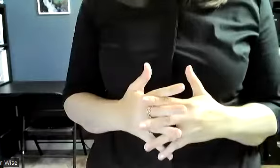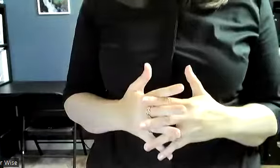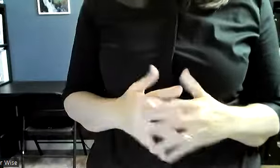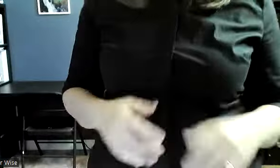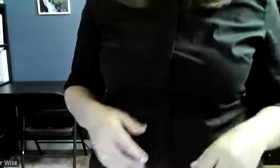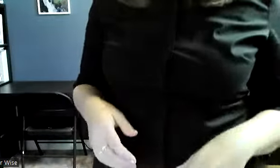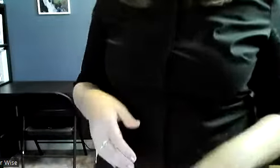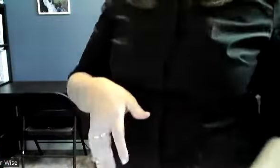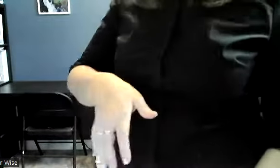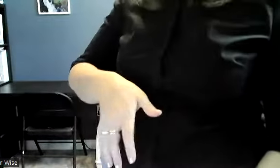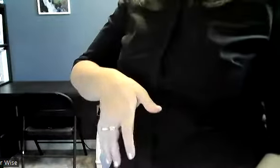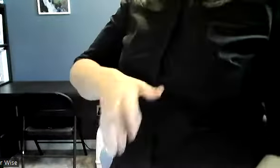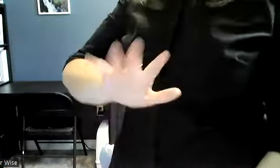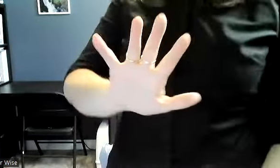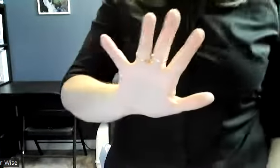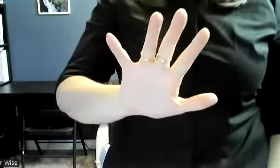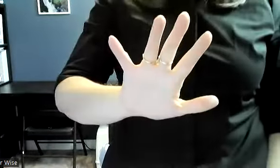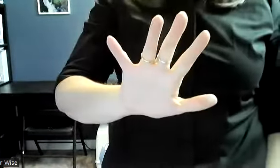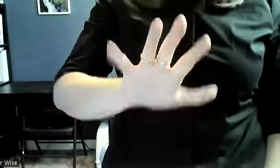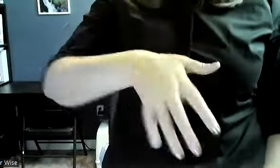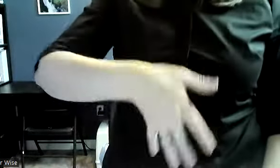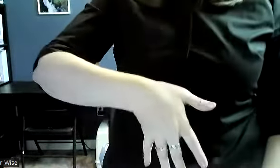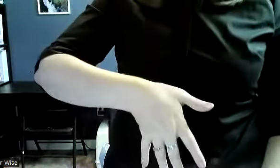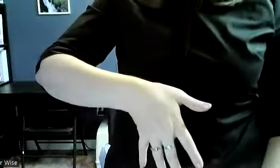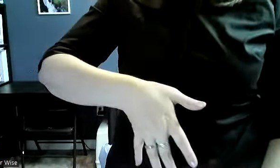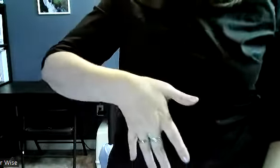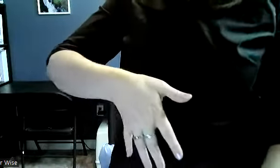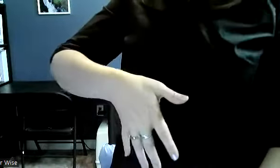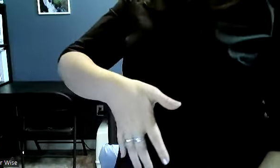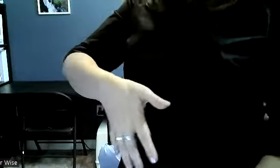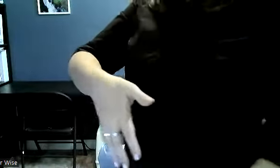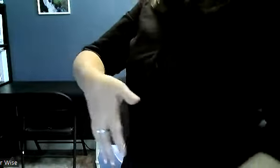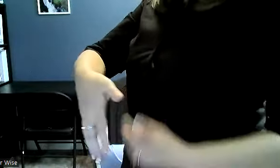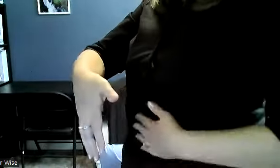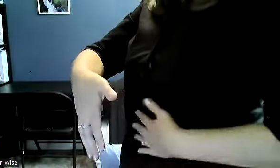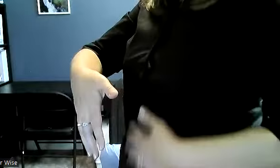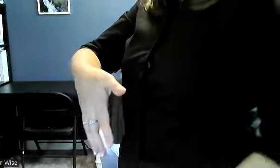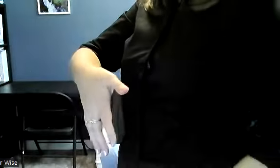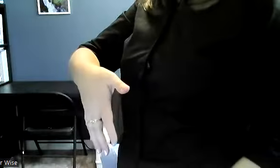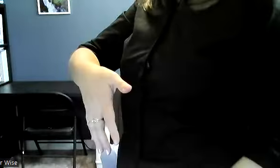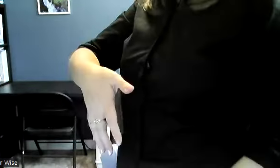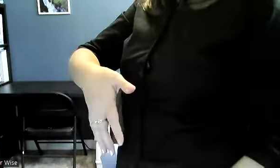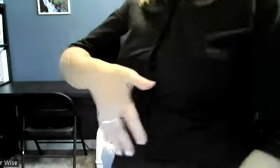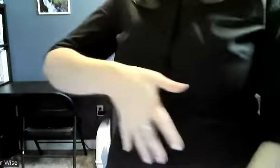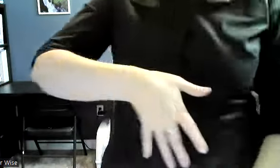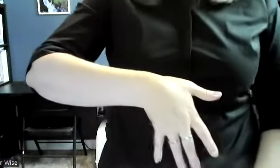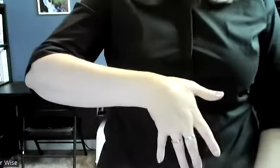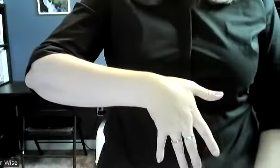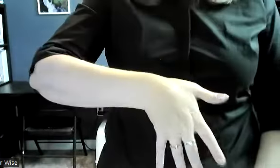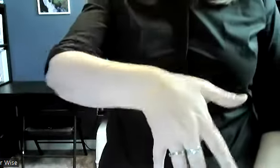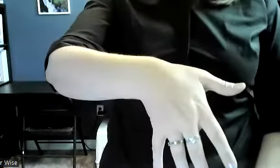way, it's a 5 with your fingers down and your palm facing you, and then you just come